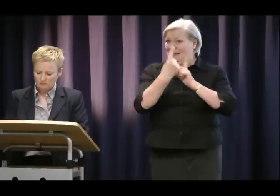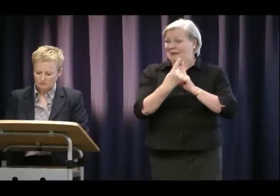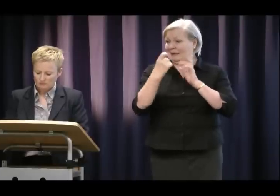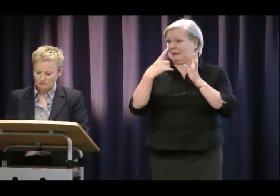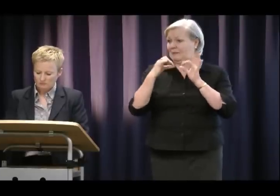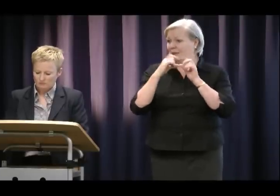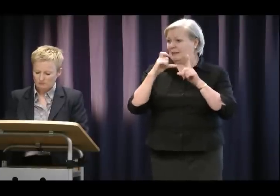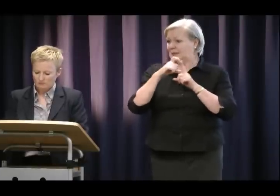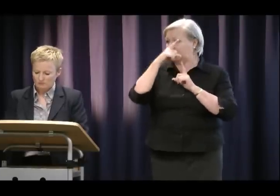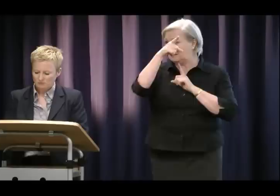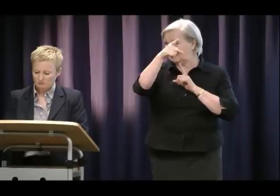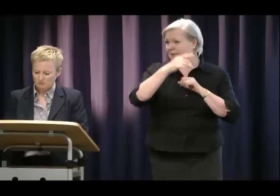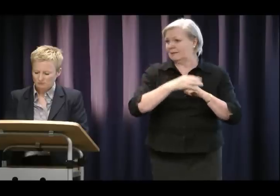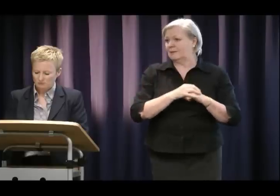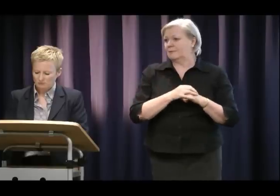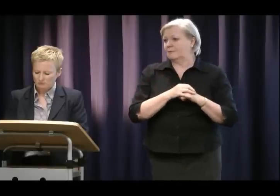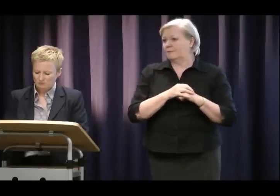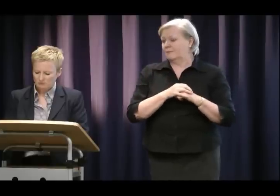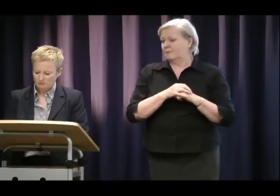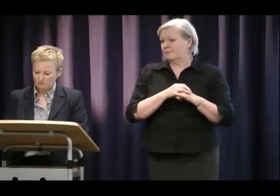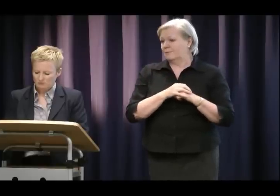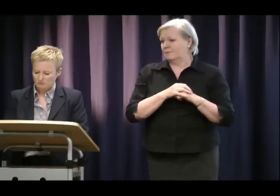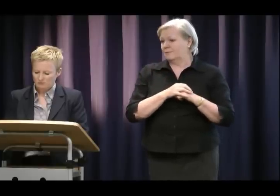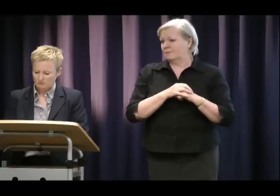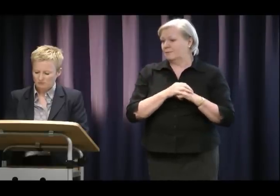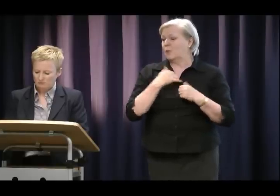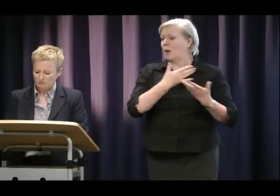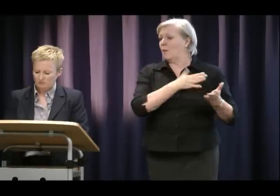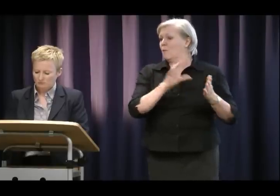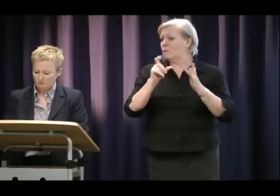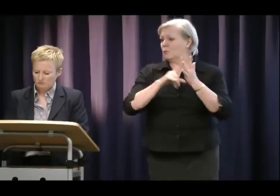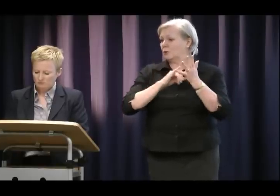habitable. Also, it's close to the CBD.